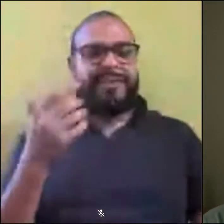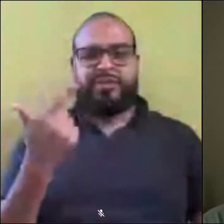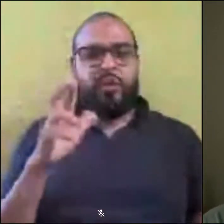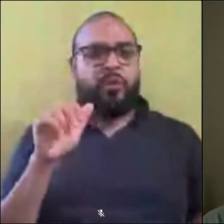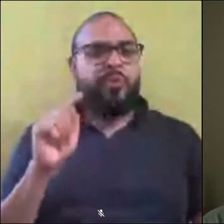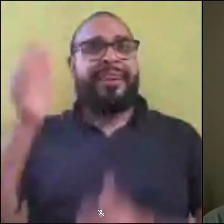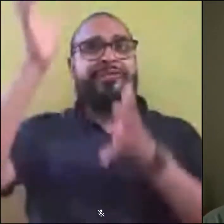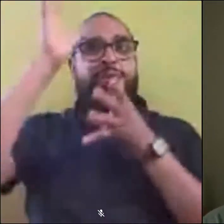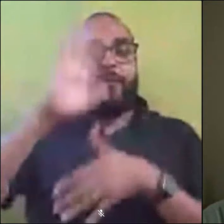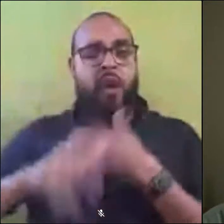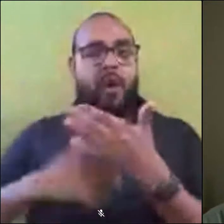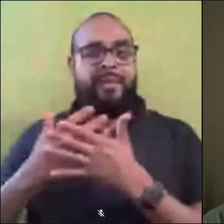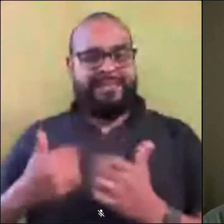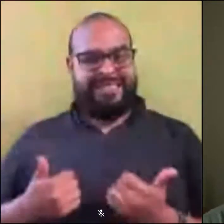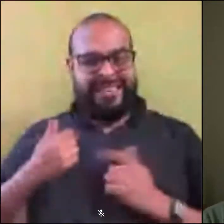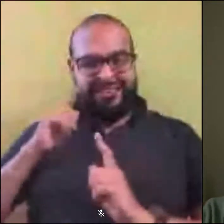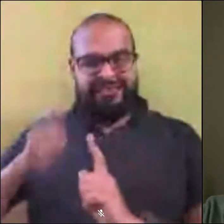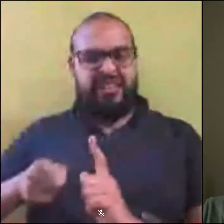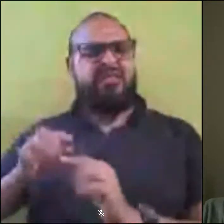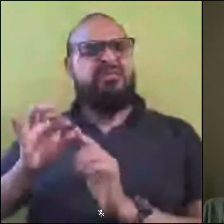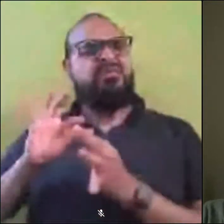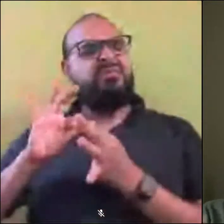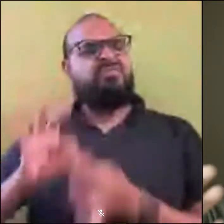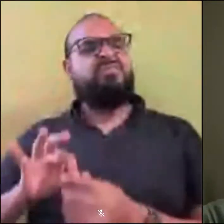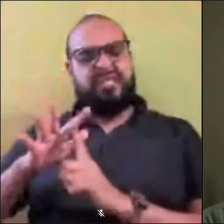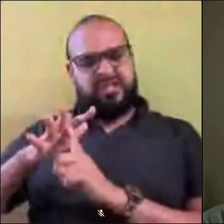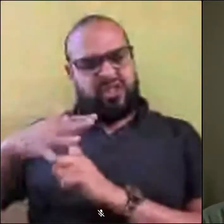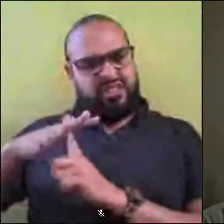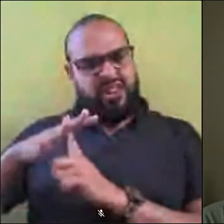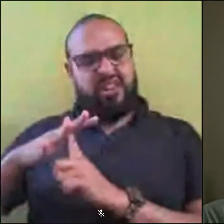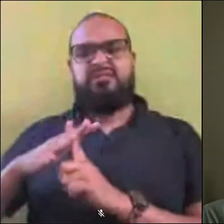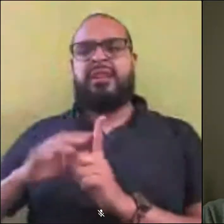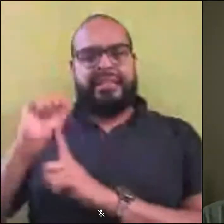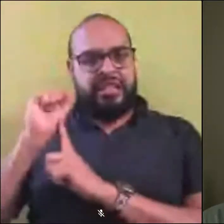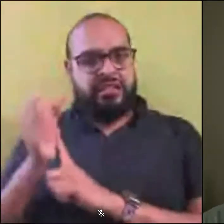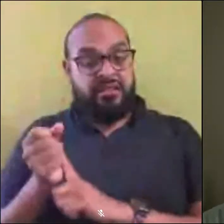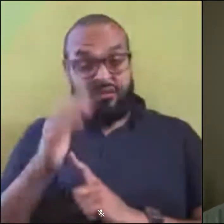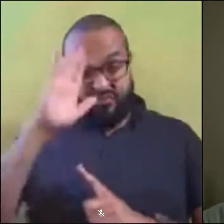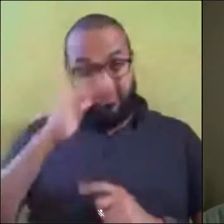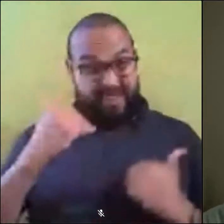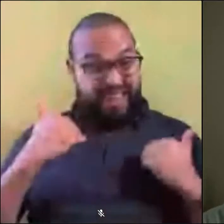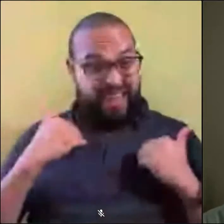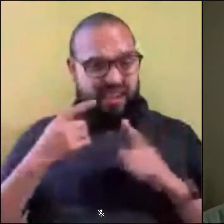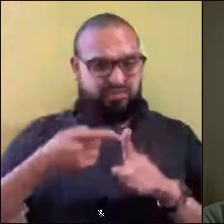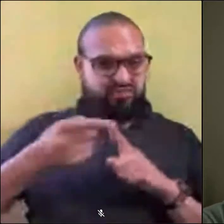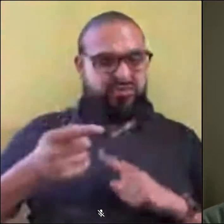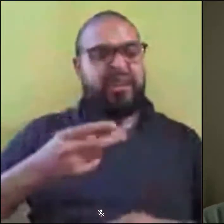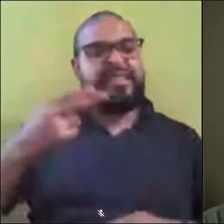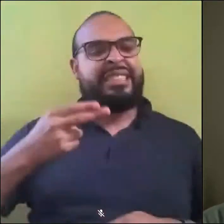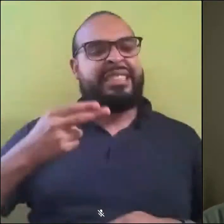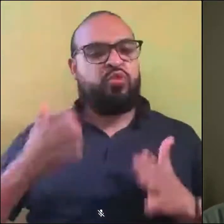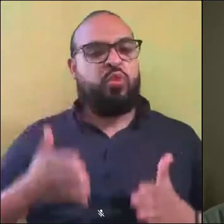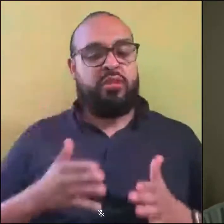general, studied. We have historians who are going back and spending all of their time learning about these kind